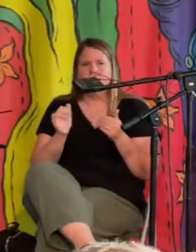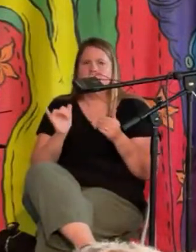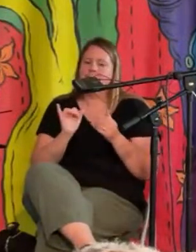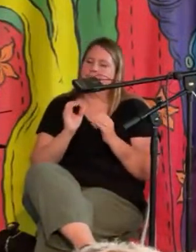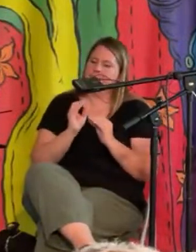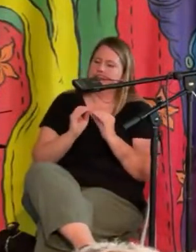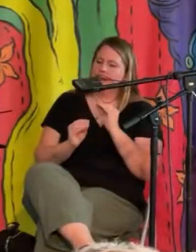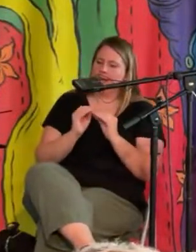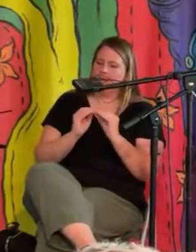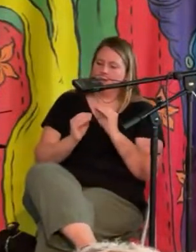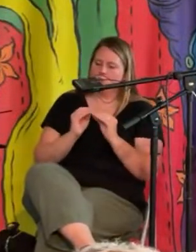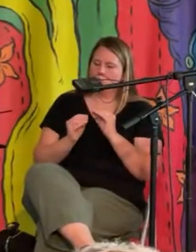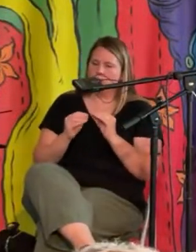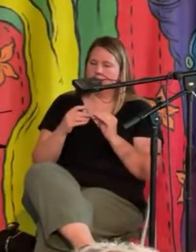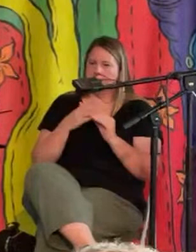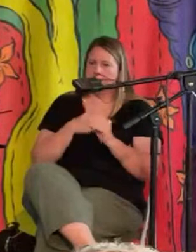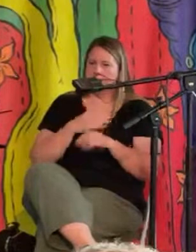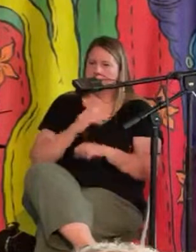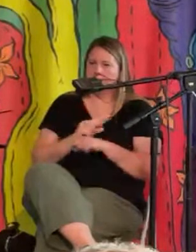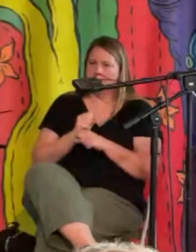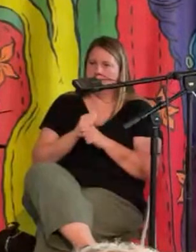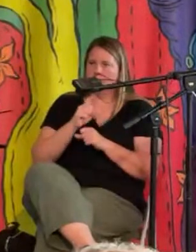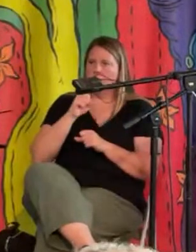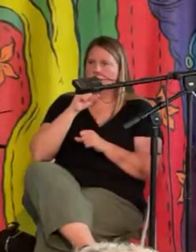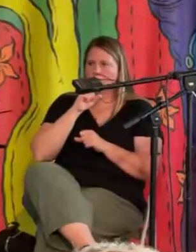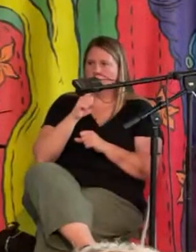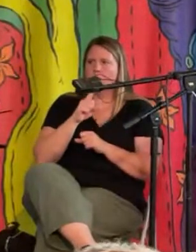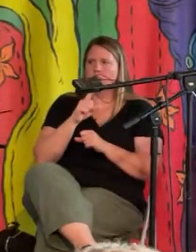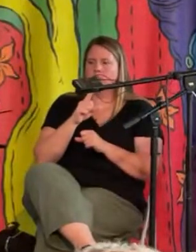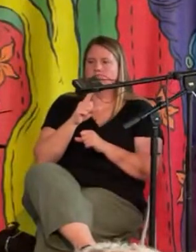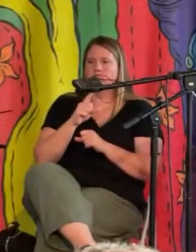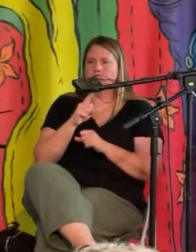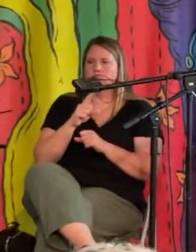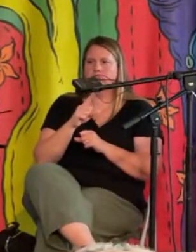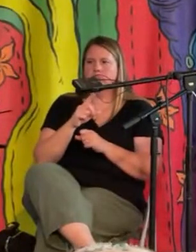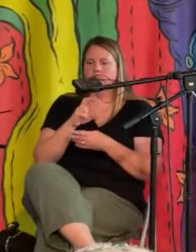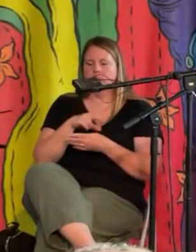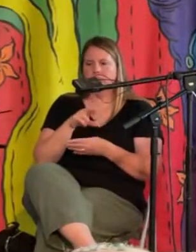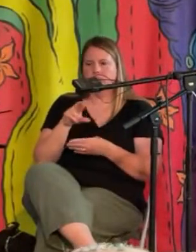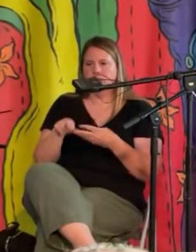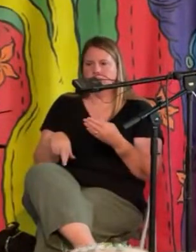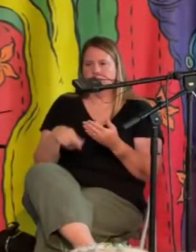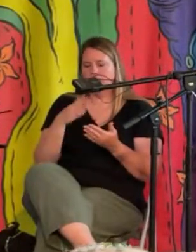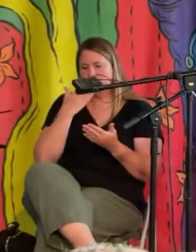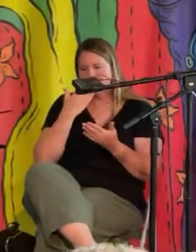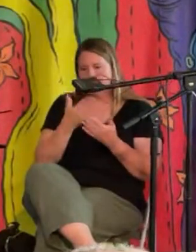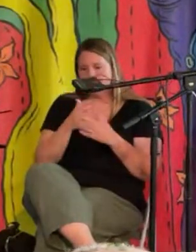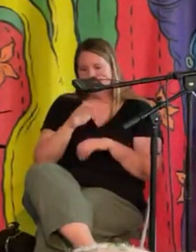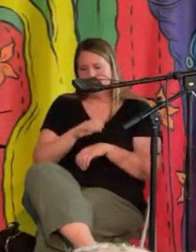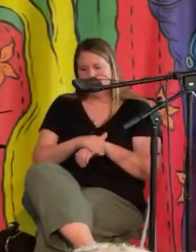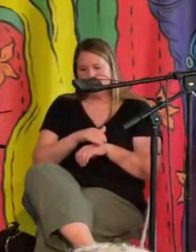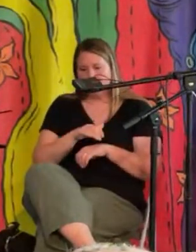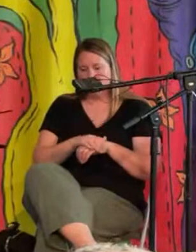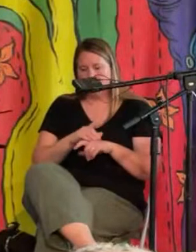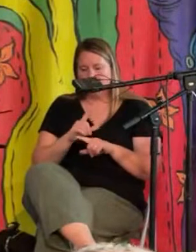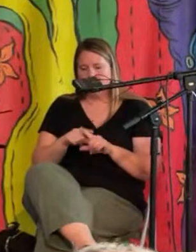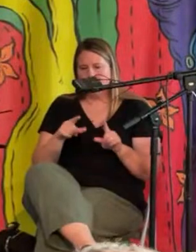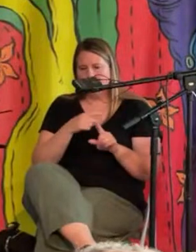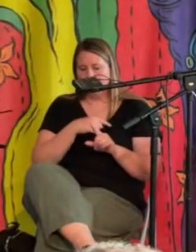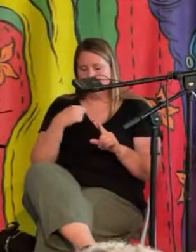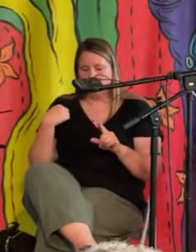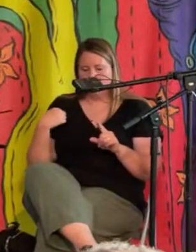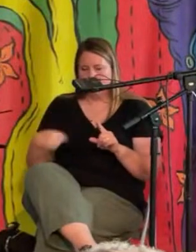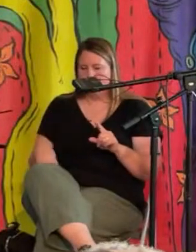editorial thing. My job is to make sure it's received well in English, more than a lot of times with things like Chinese and French. Russian